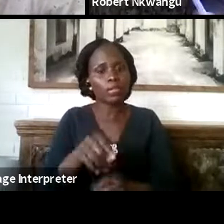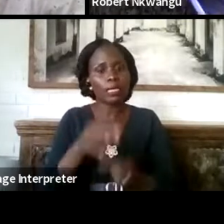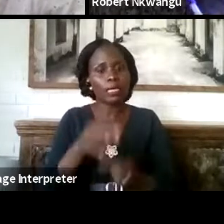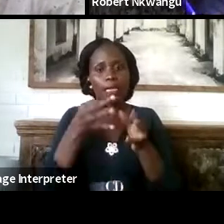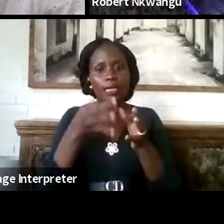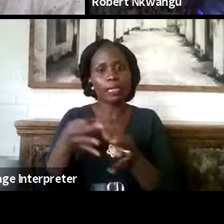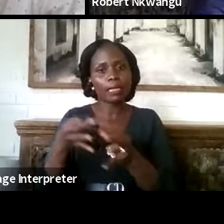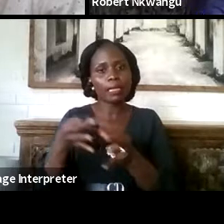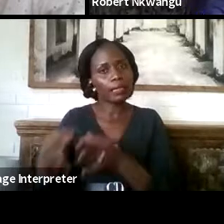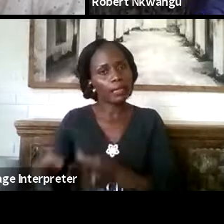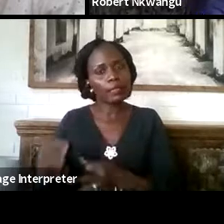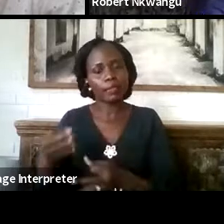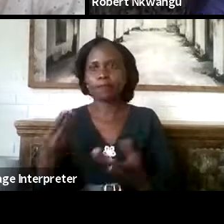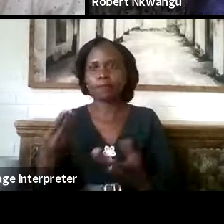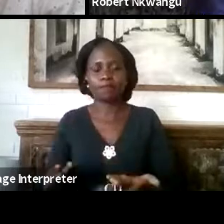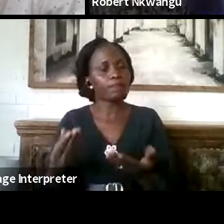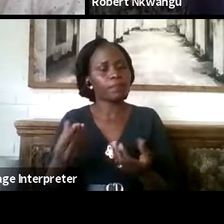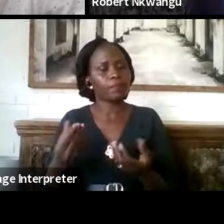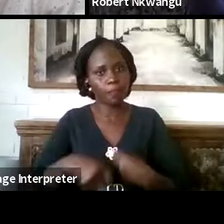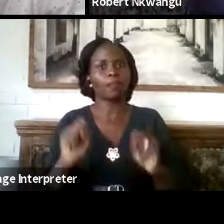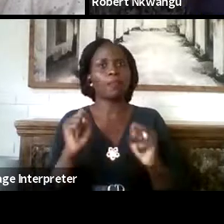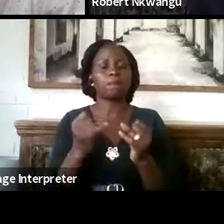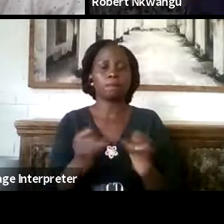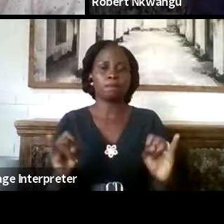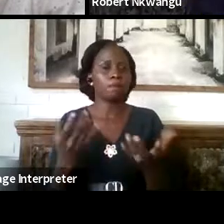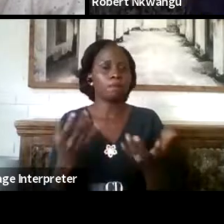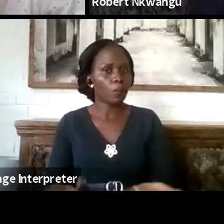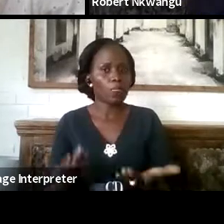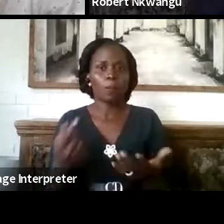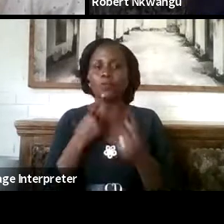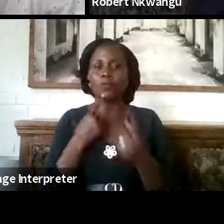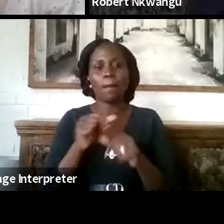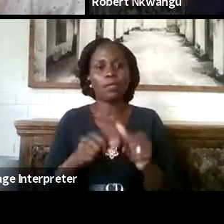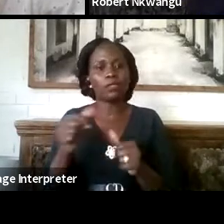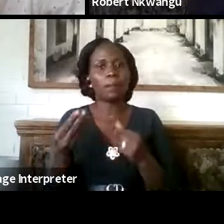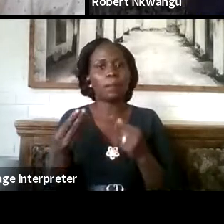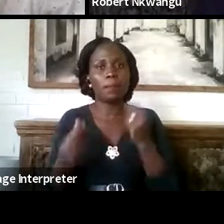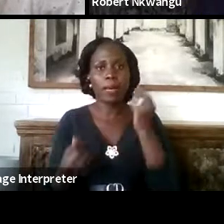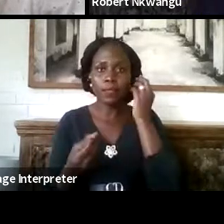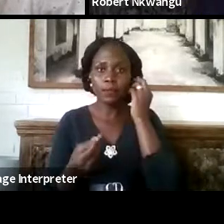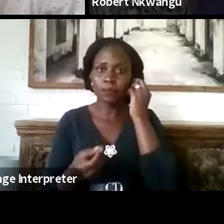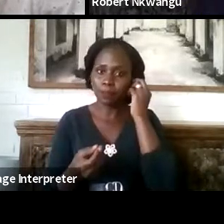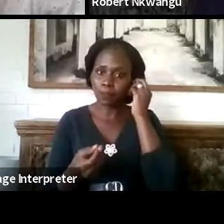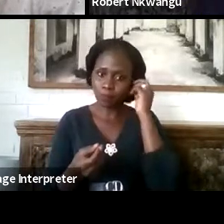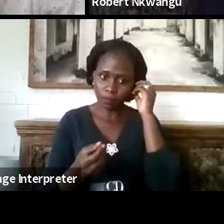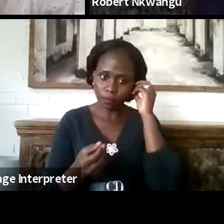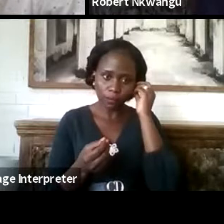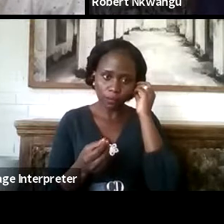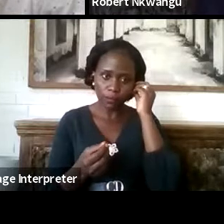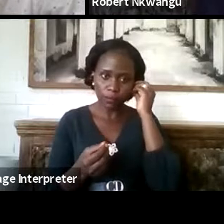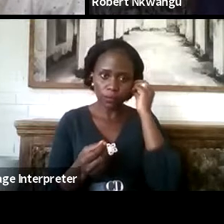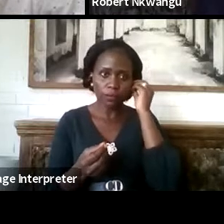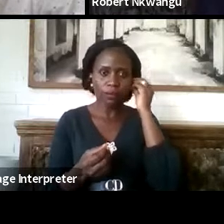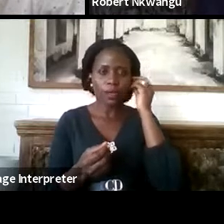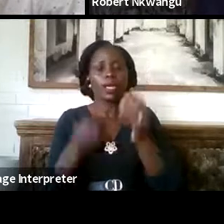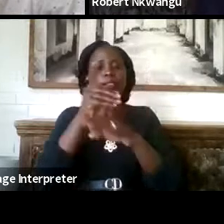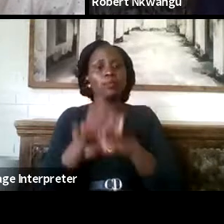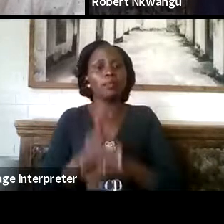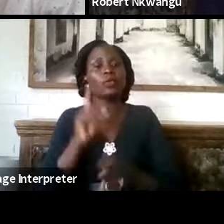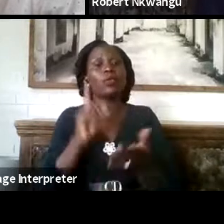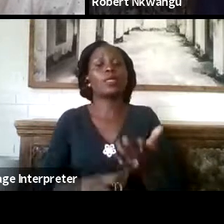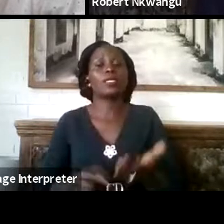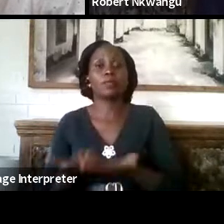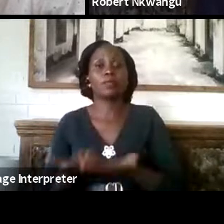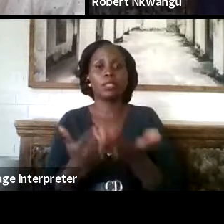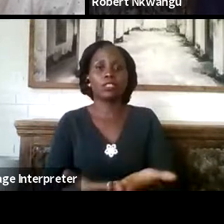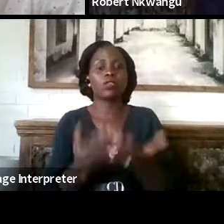the affordability of these things. It also depends on what I bring into an institution or company. For example, if I'm